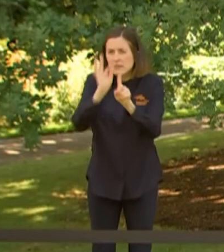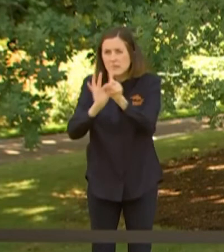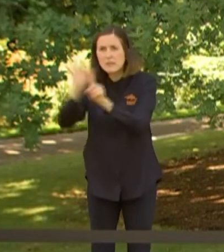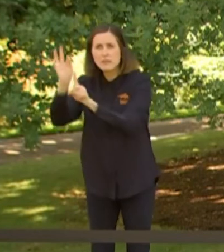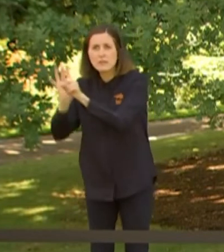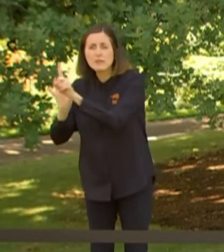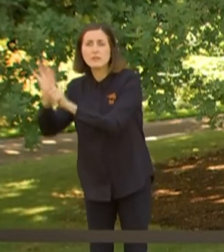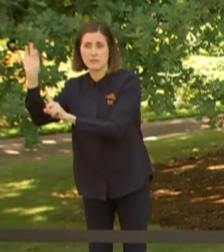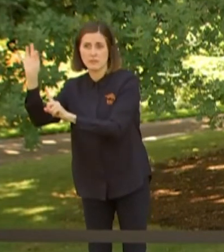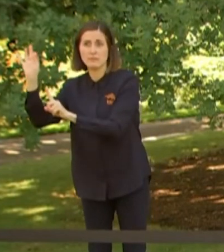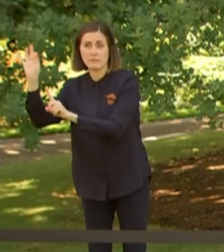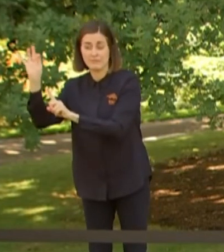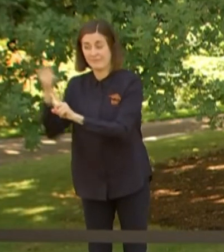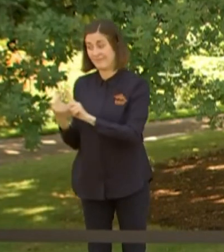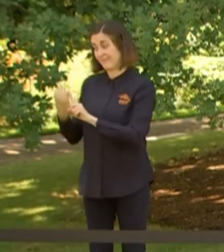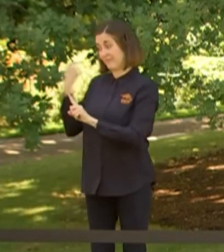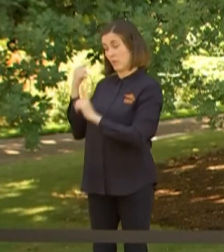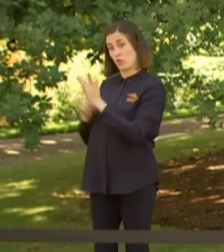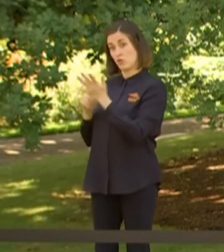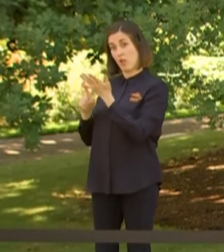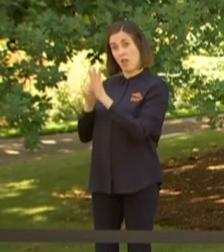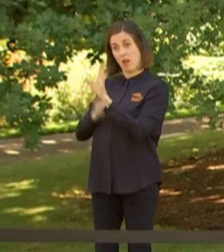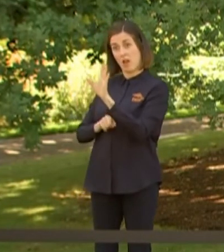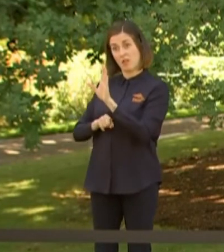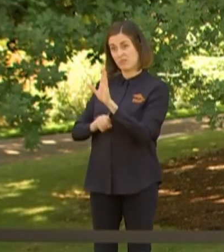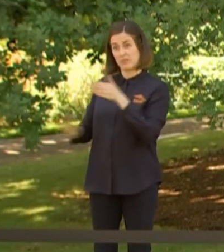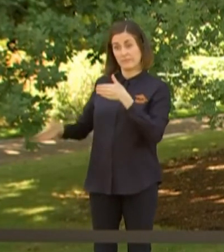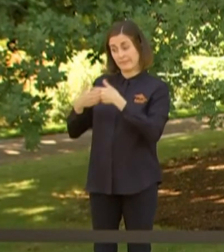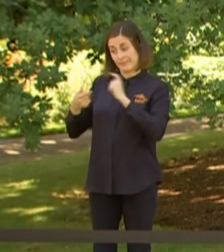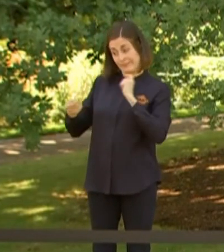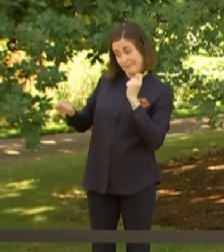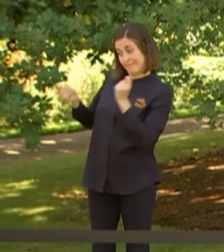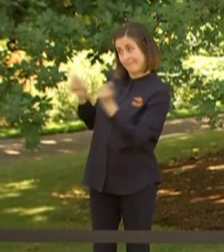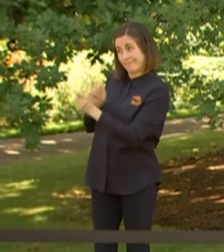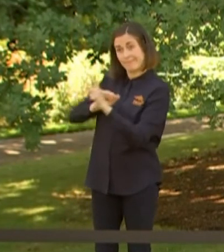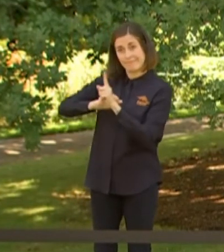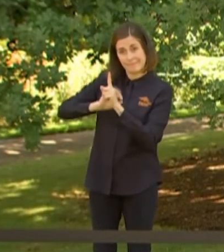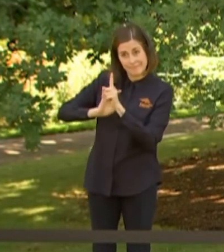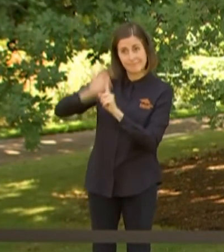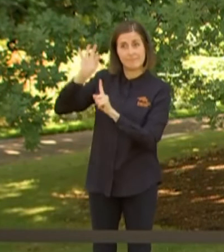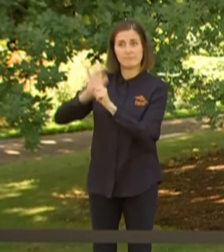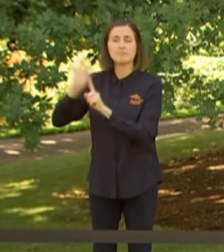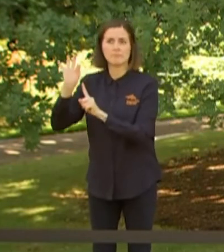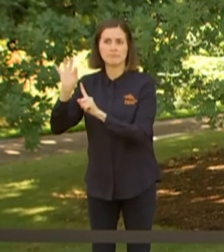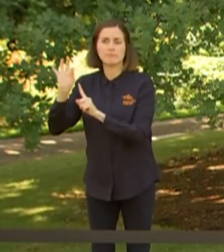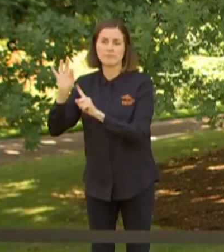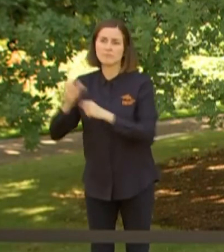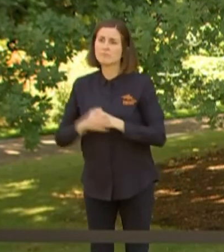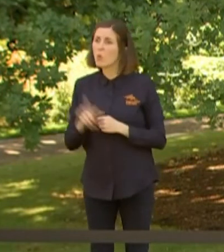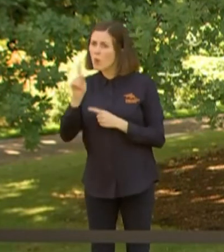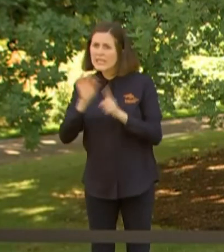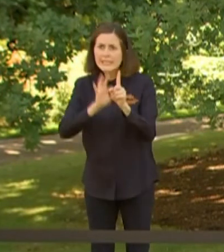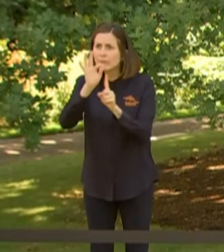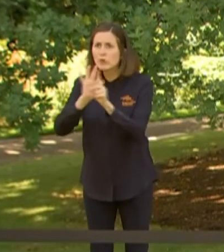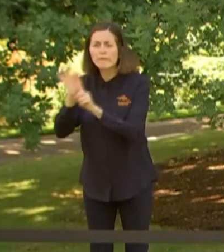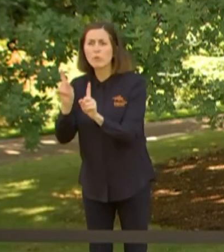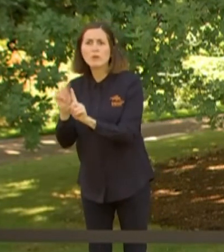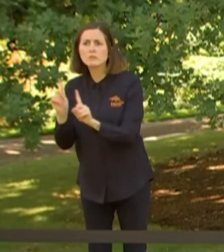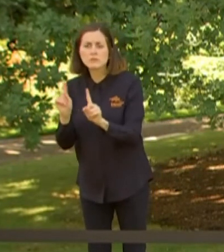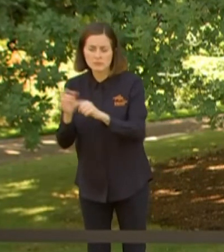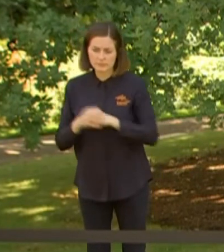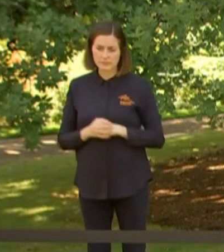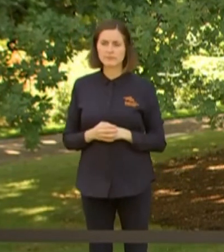since we reset in July, we've made now some more significant changes as well. They include embedding